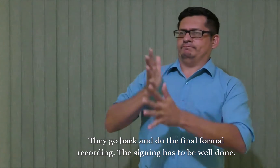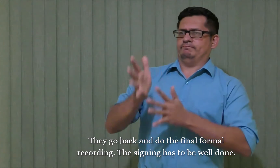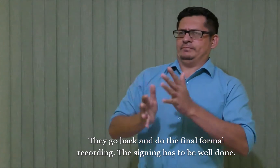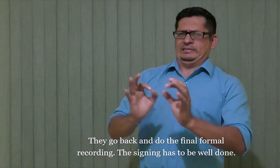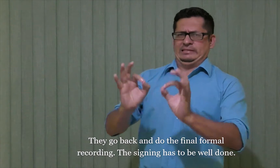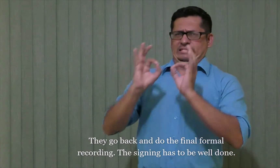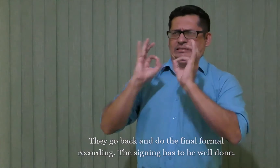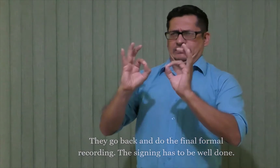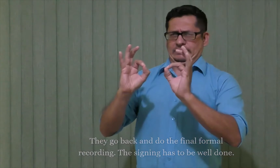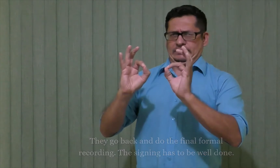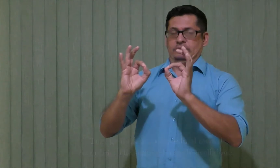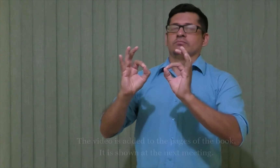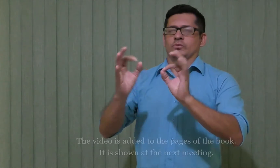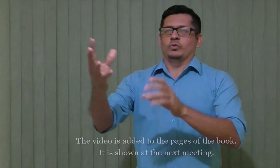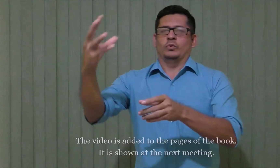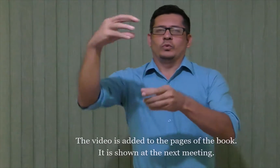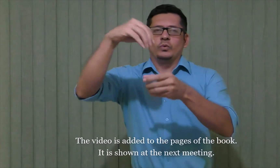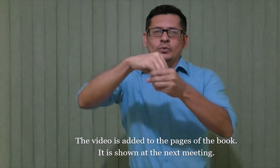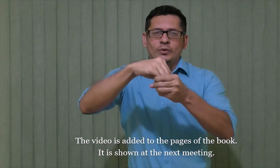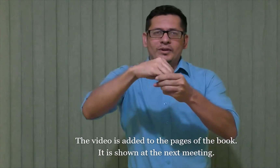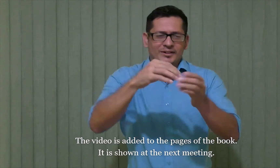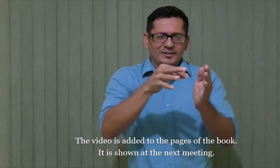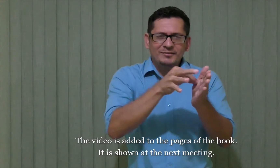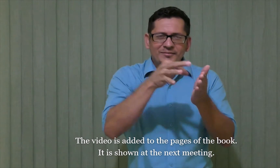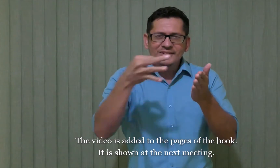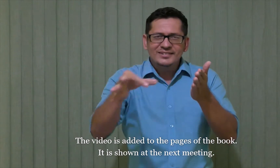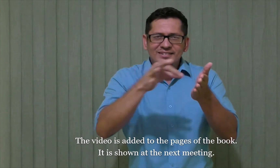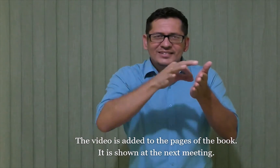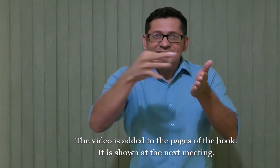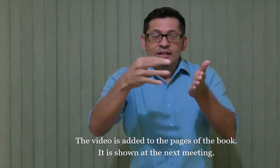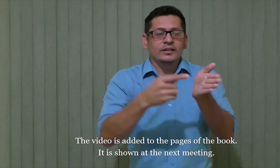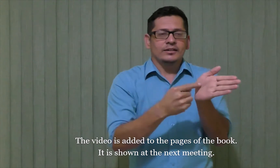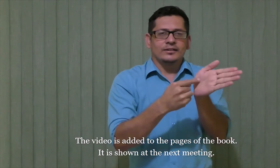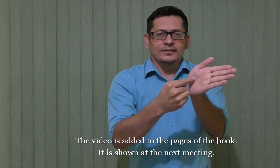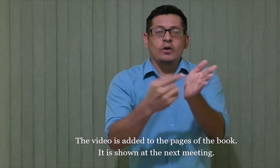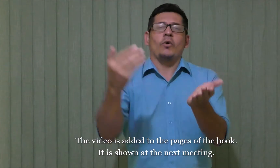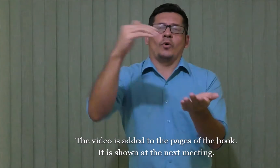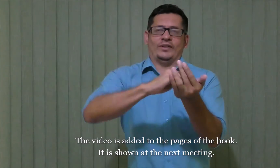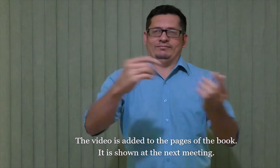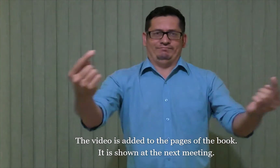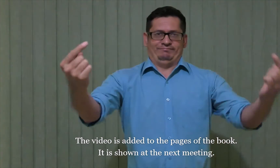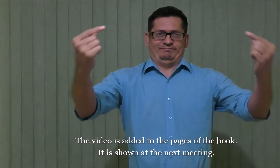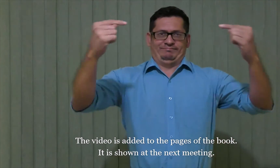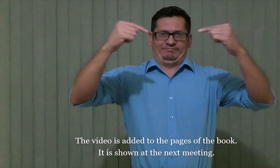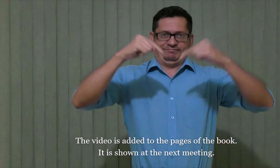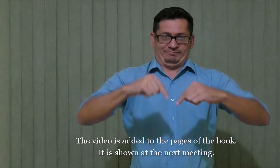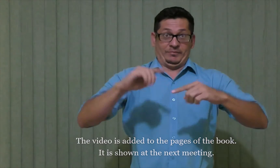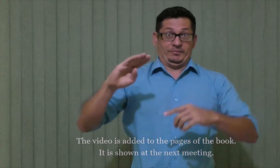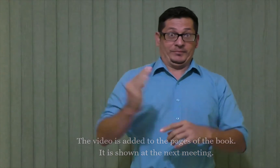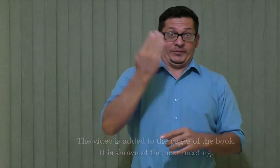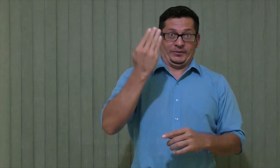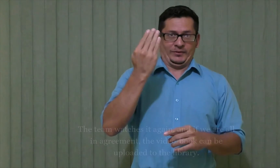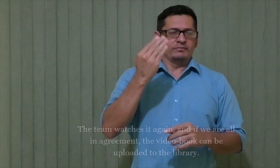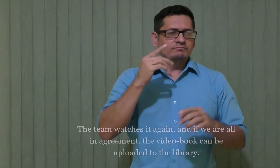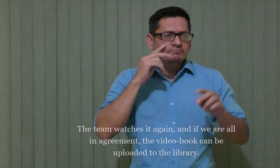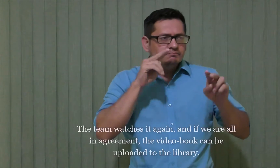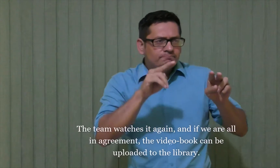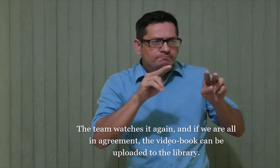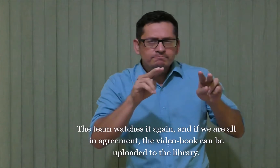be well done. The video is added to the pages of the book. It is shown at the next meeting. The